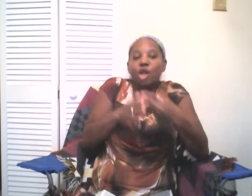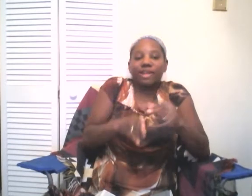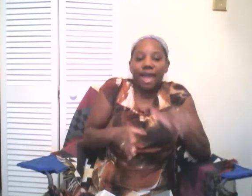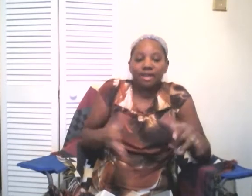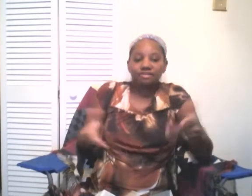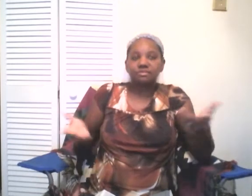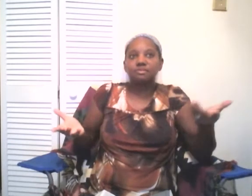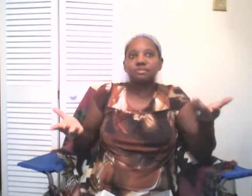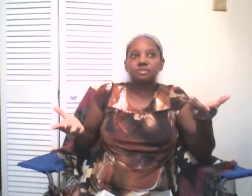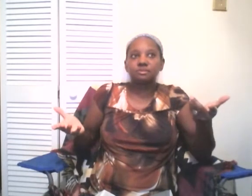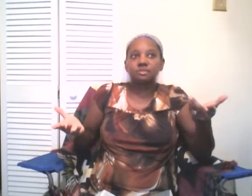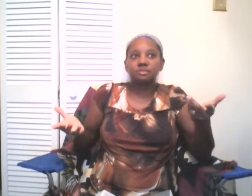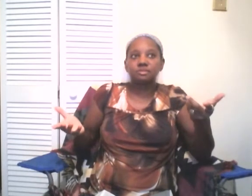that.